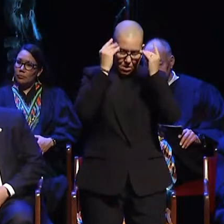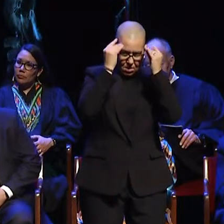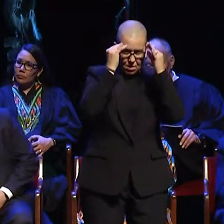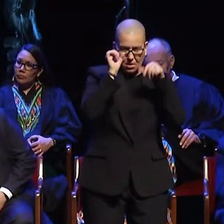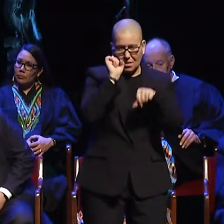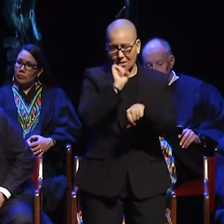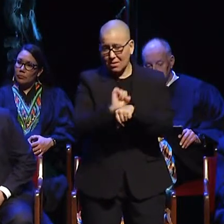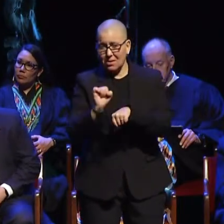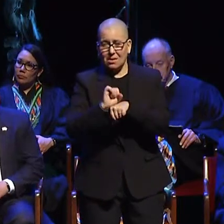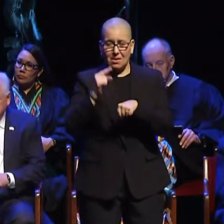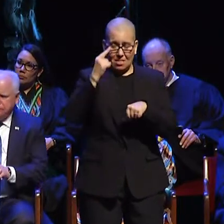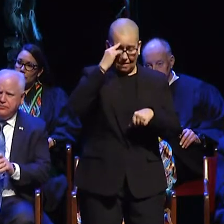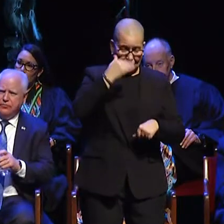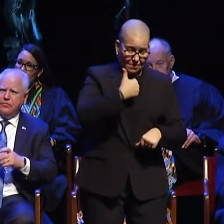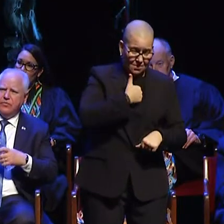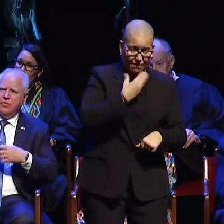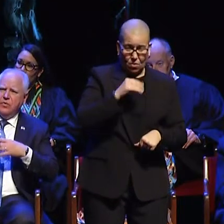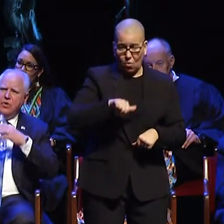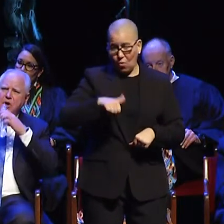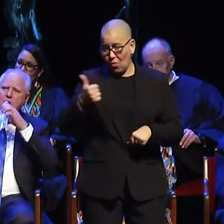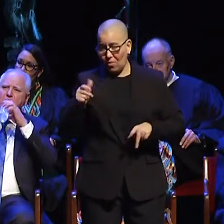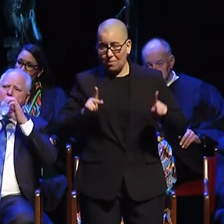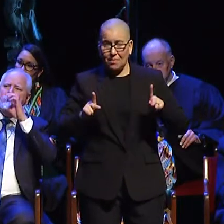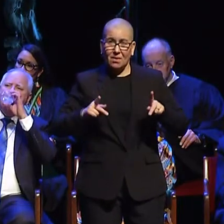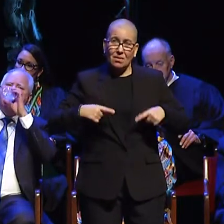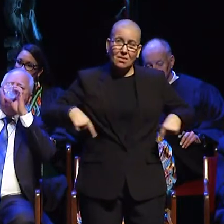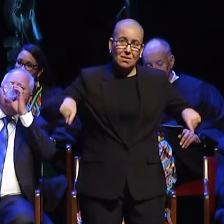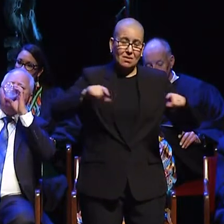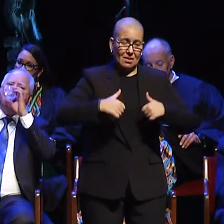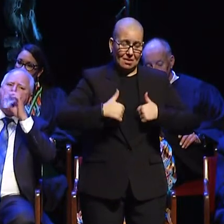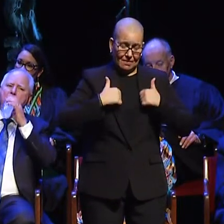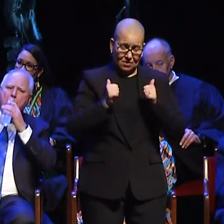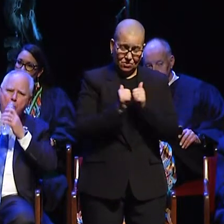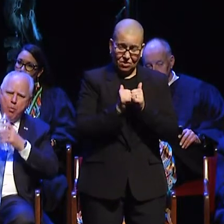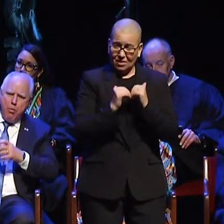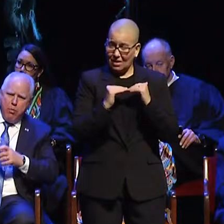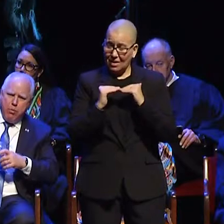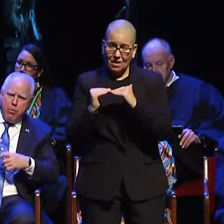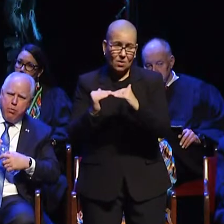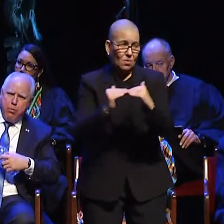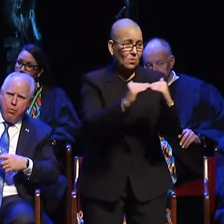to live together justly, kindly, and well.